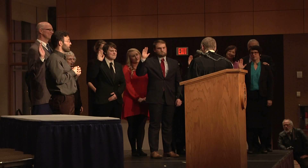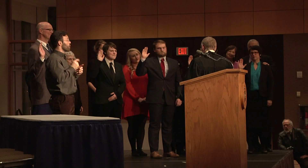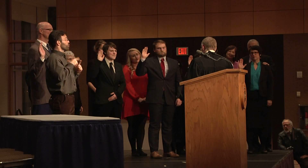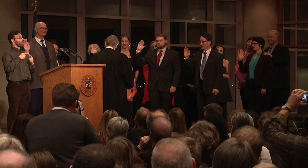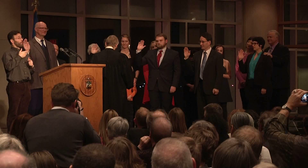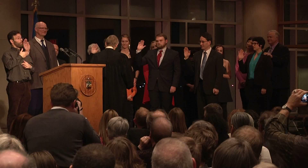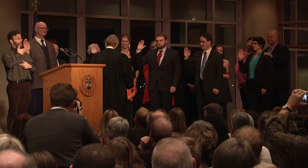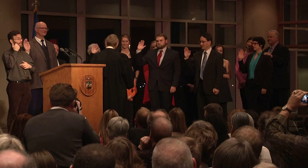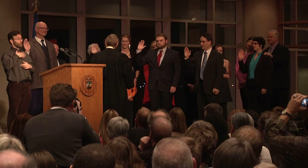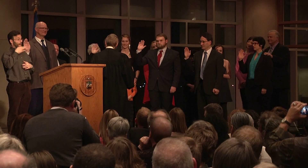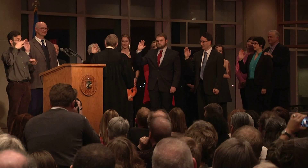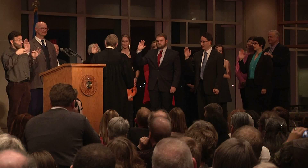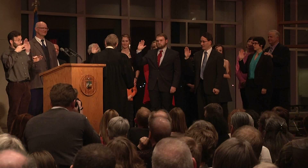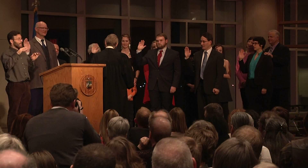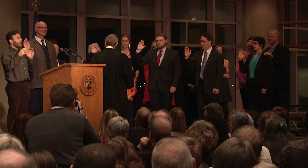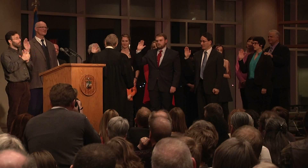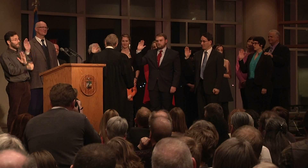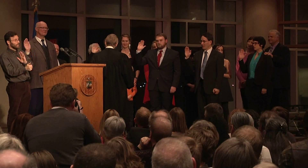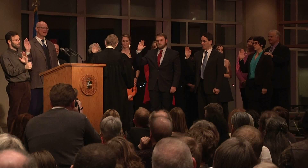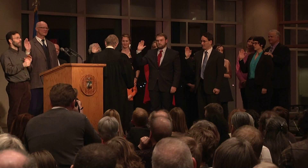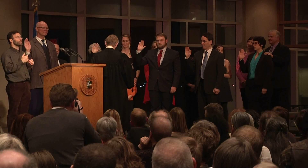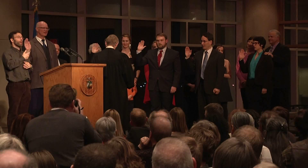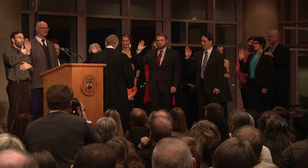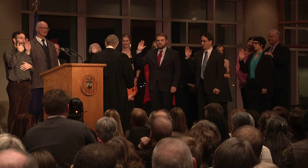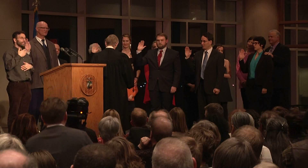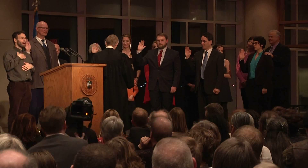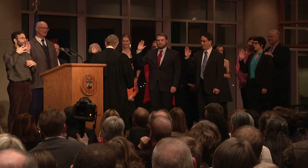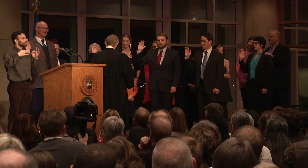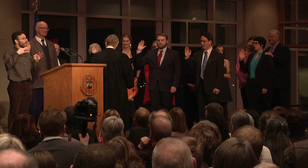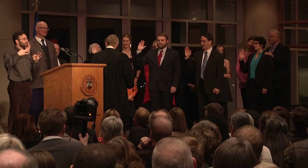to the best of my judgment and ability.